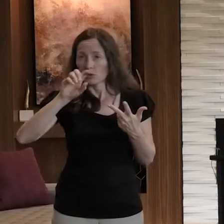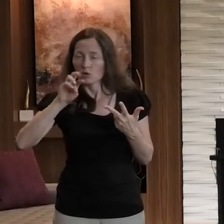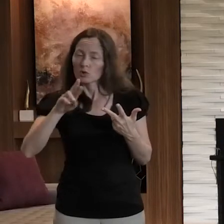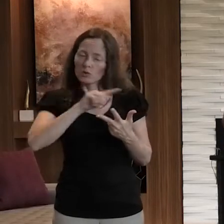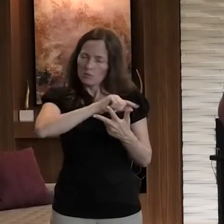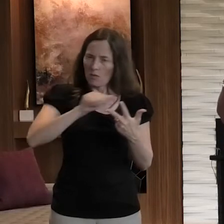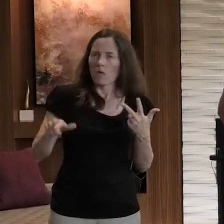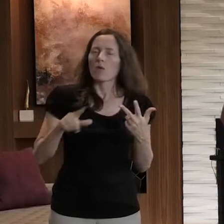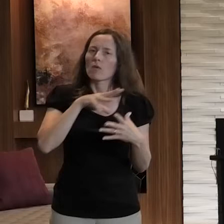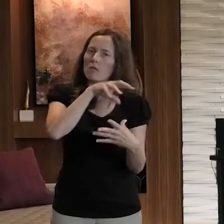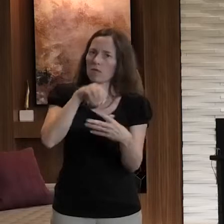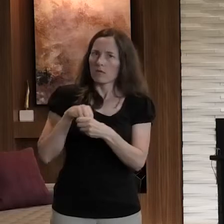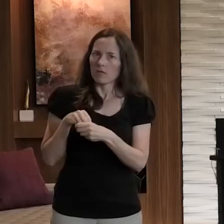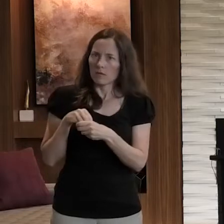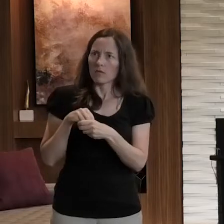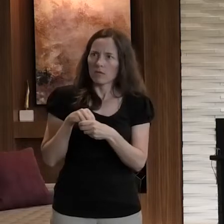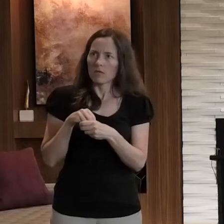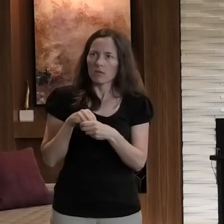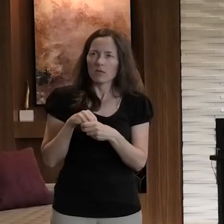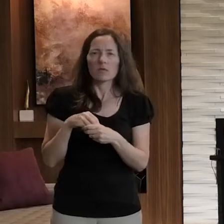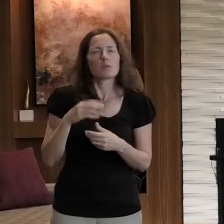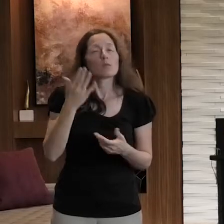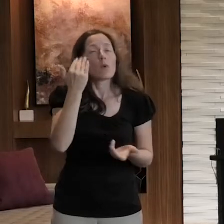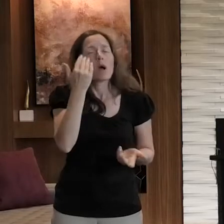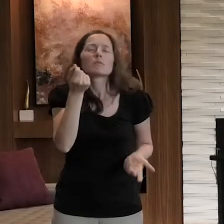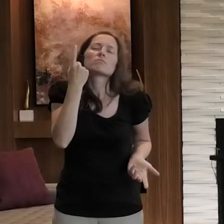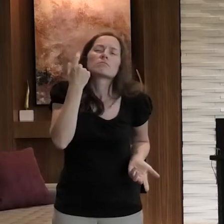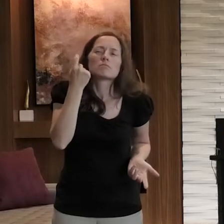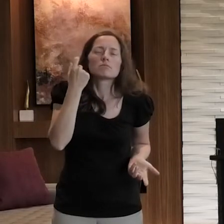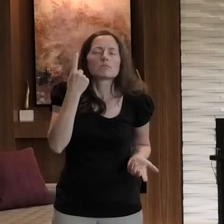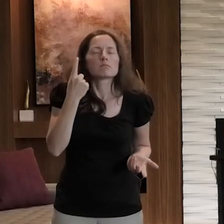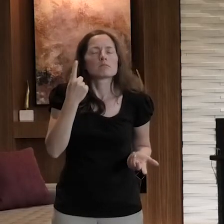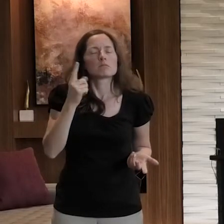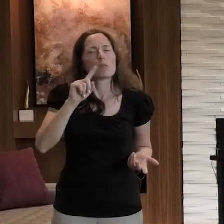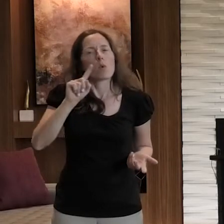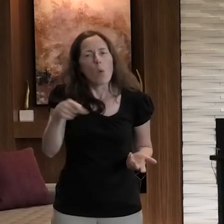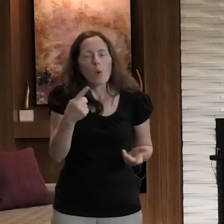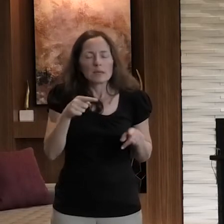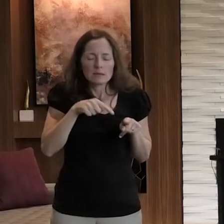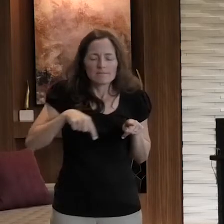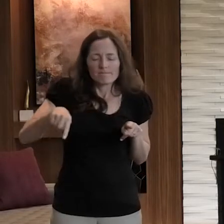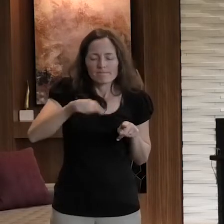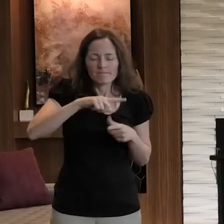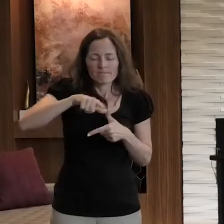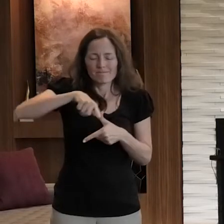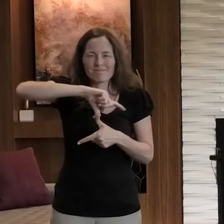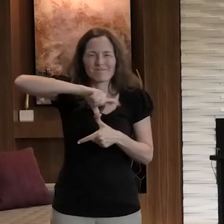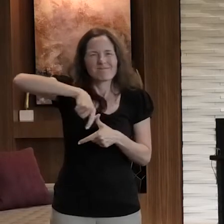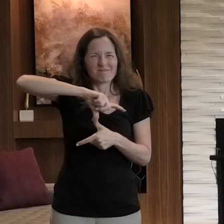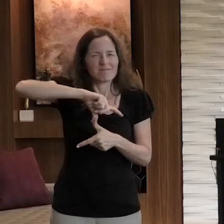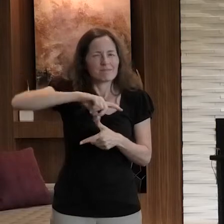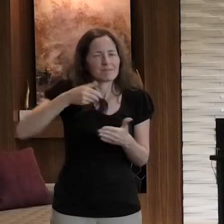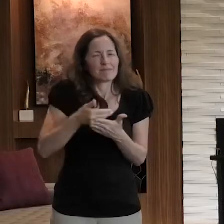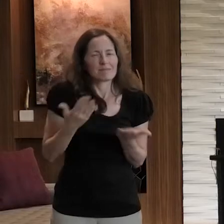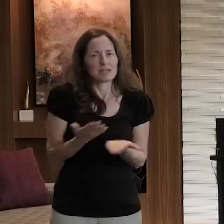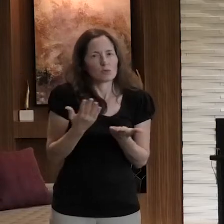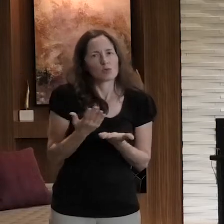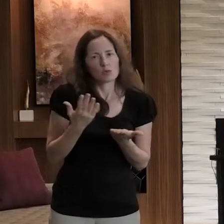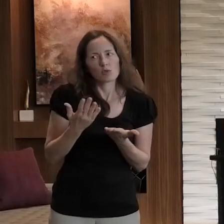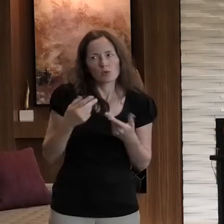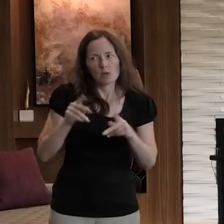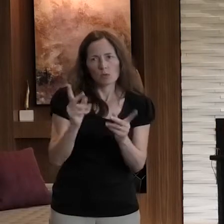require us to only provide this within the downtown footprint. So not everybody can participate. So